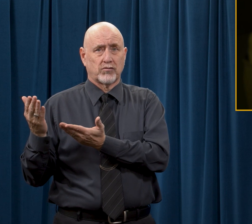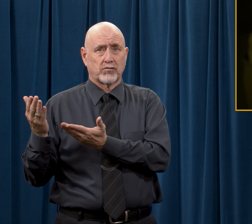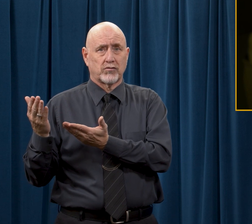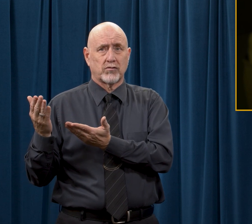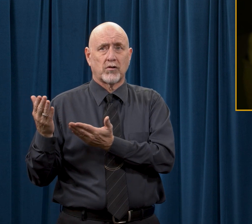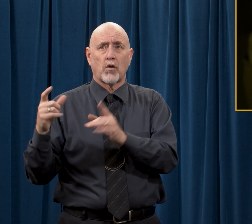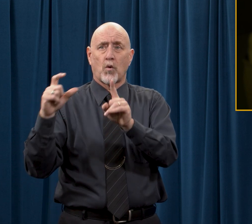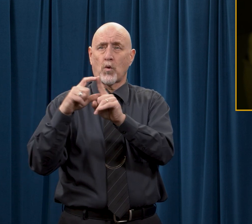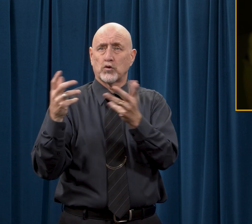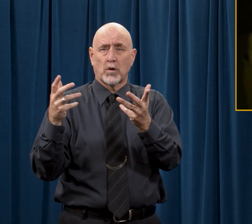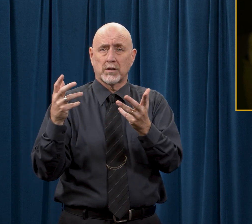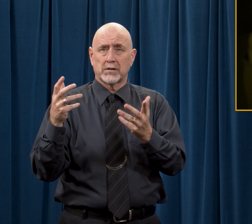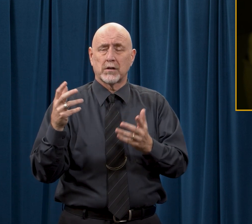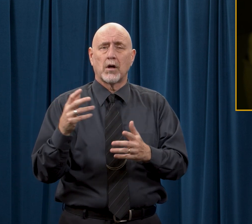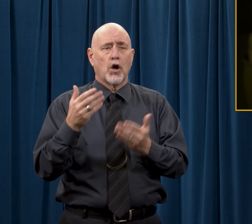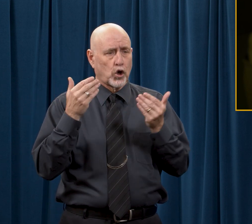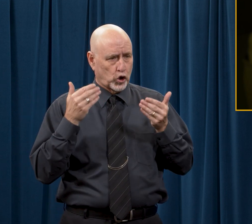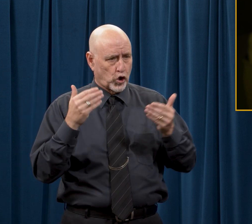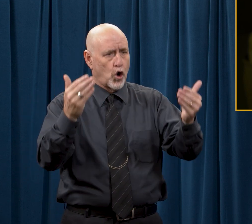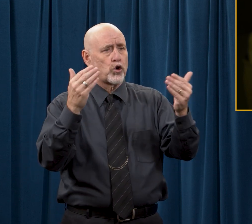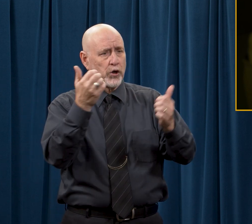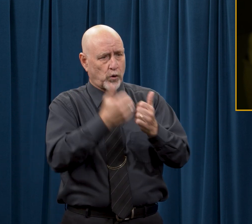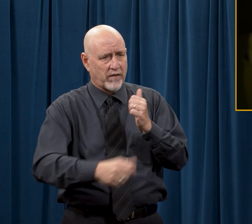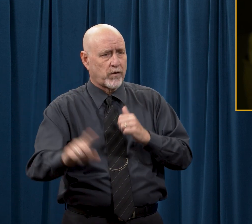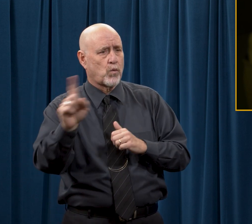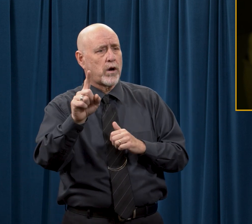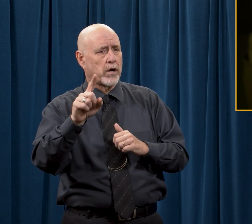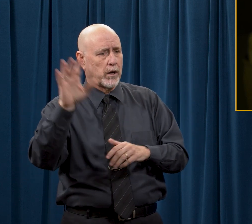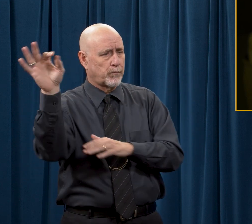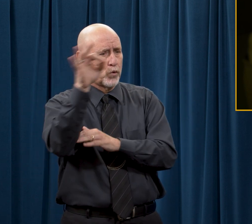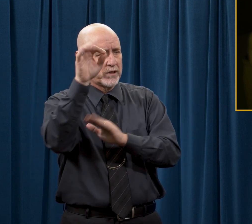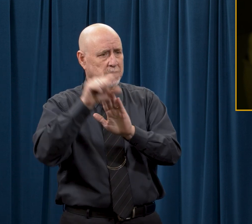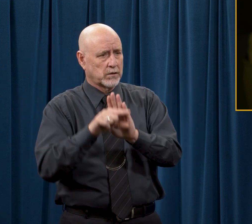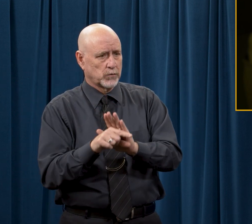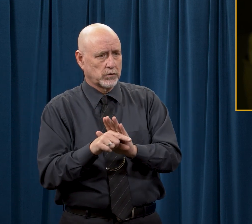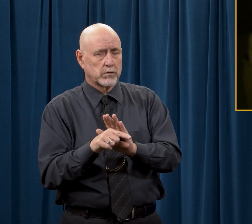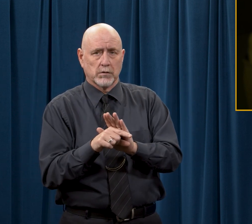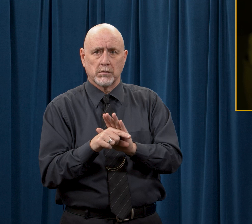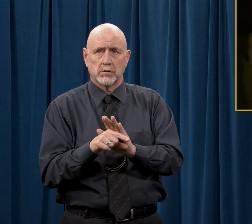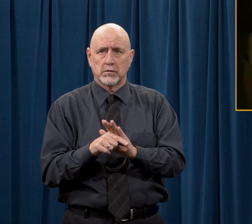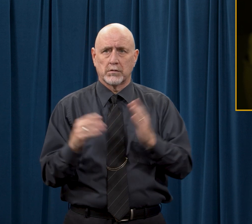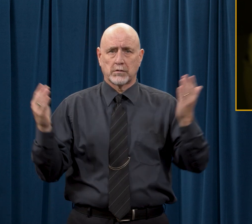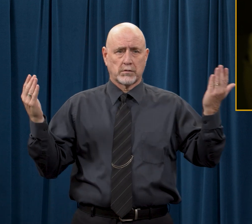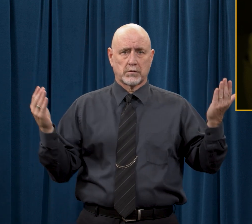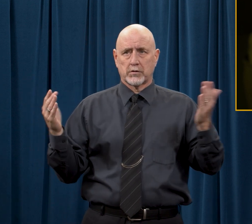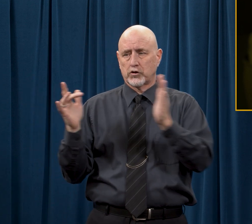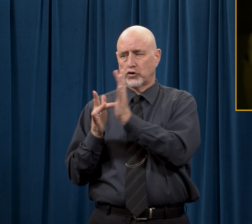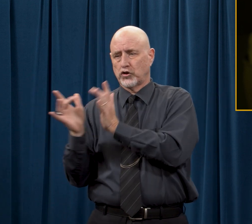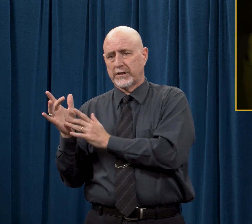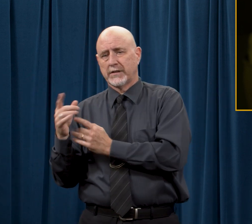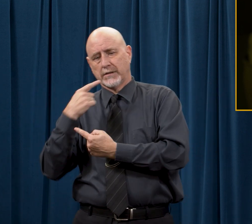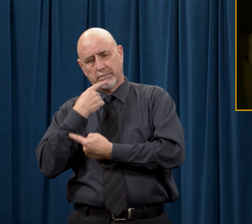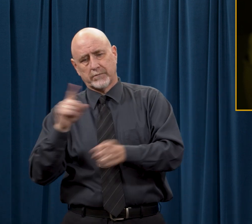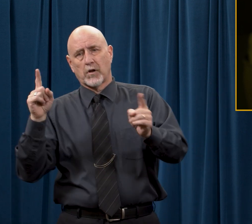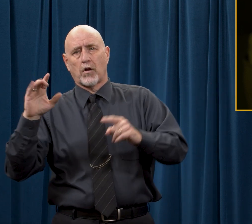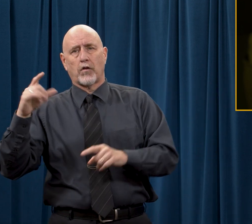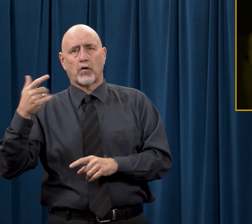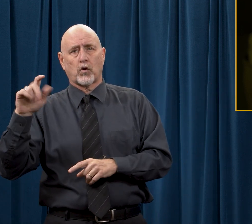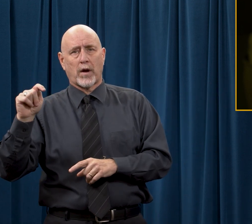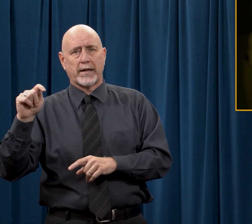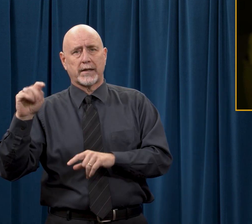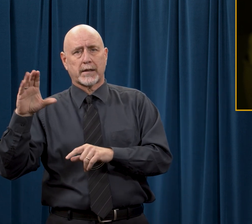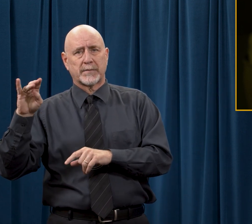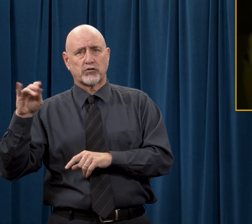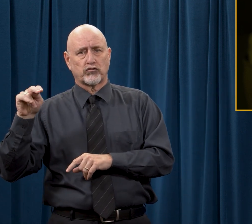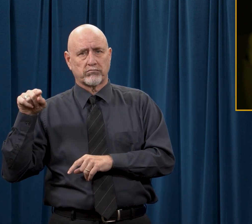apostles with the words, "Go ye everywhere and preach the gospel." So we've got Jesus giving them